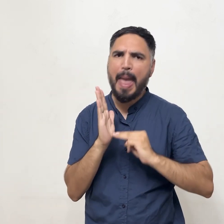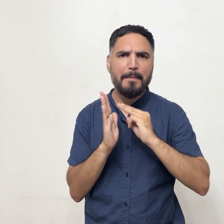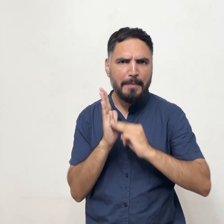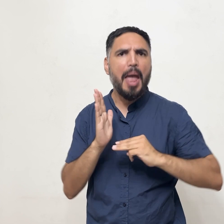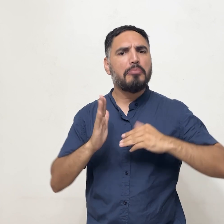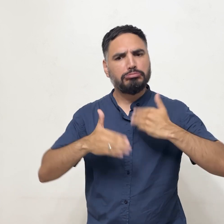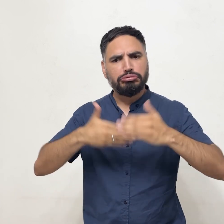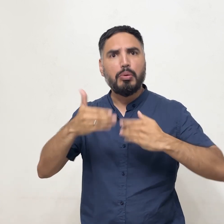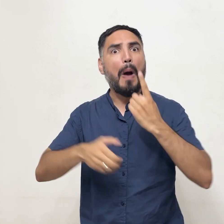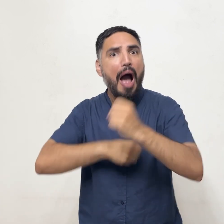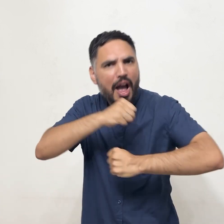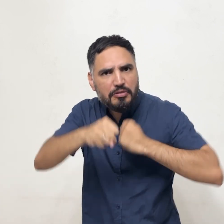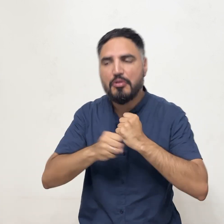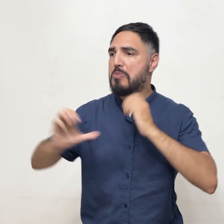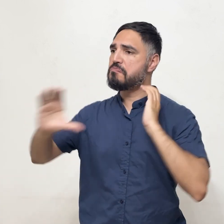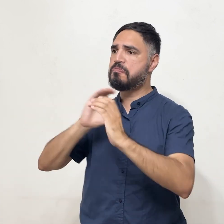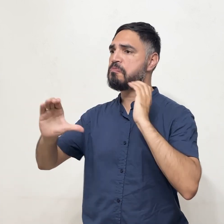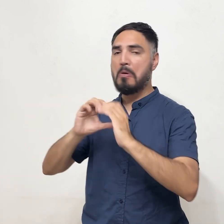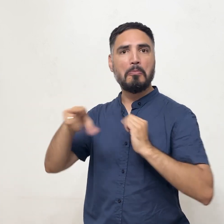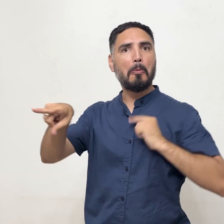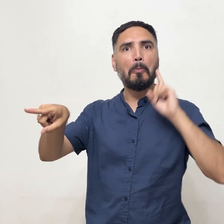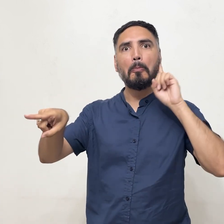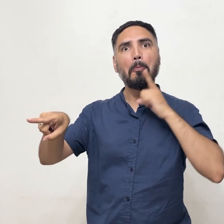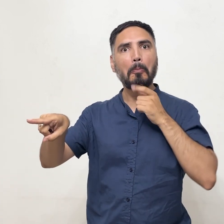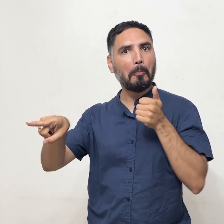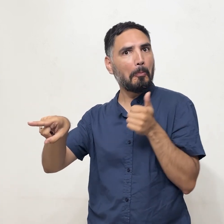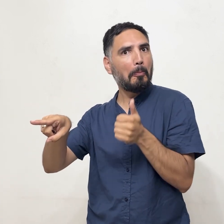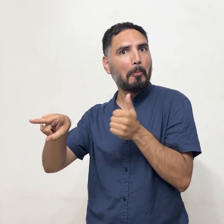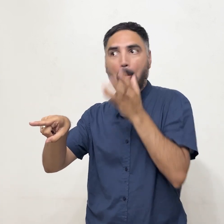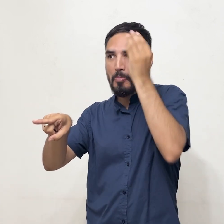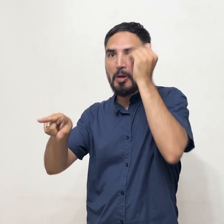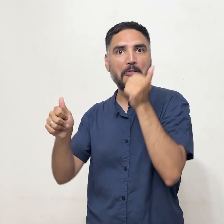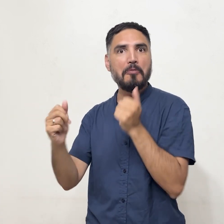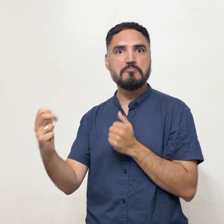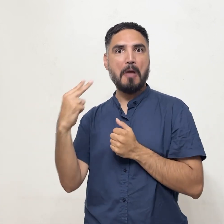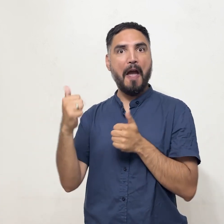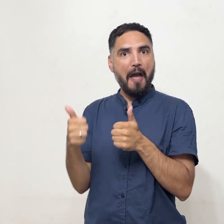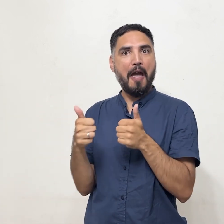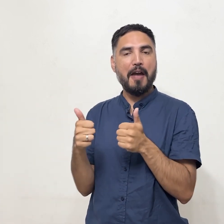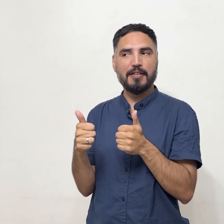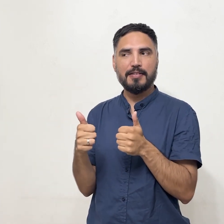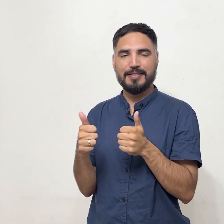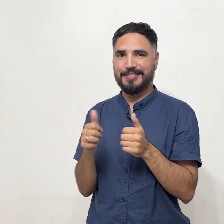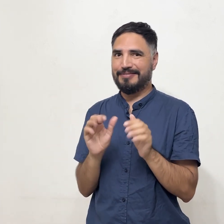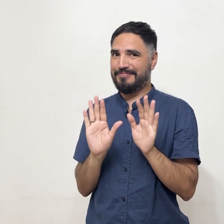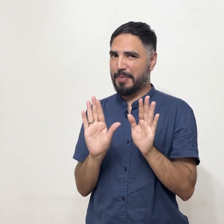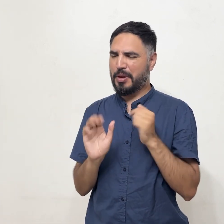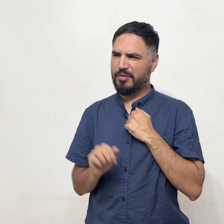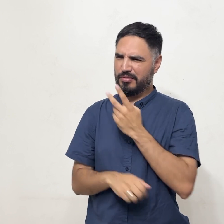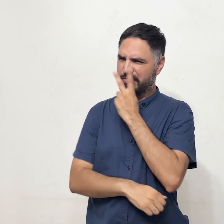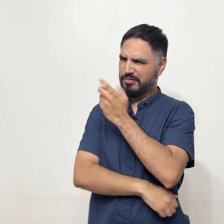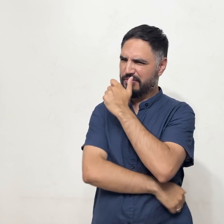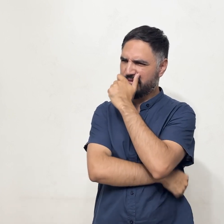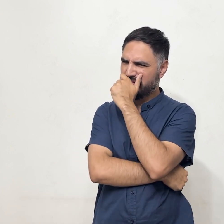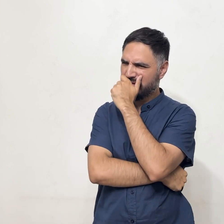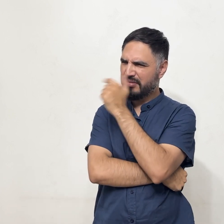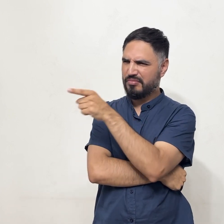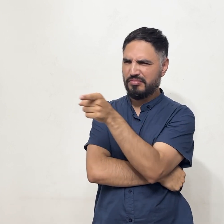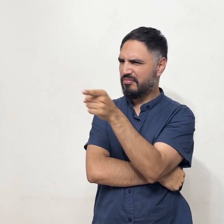it that way for months, even a full year, and deaf people understood me when I signed it to them. But when I watched them more closely,